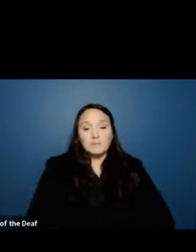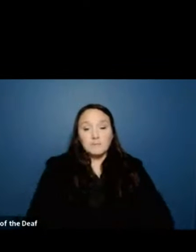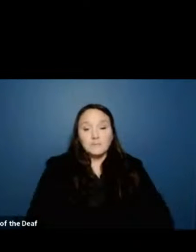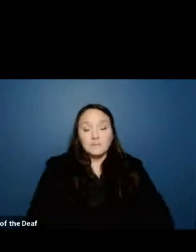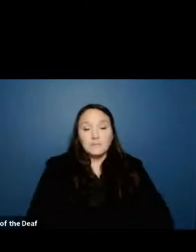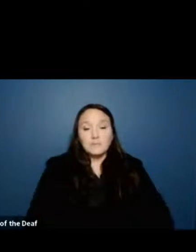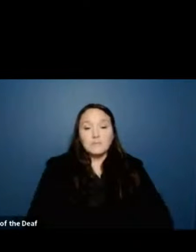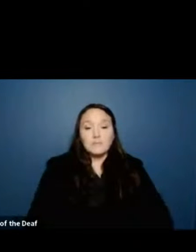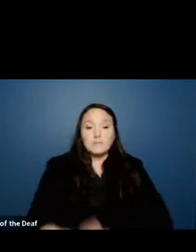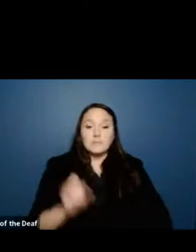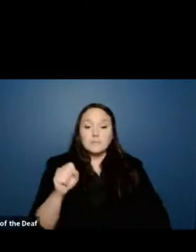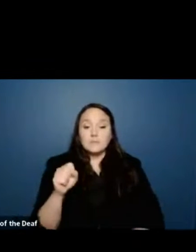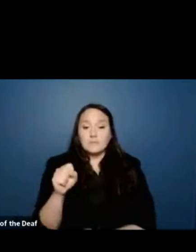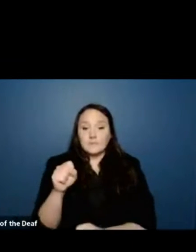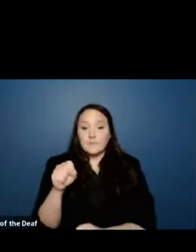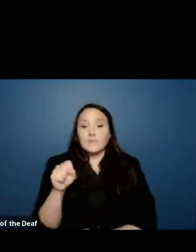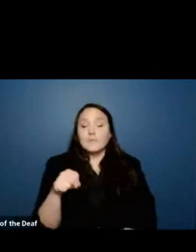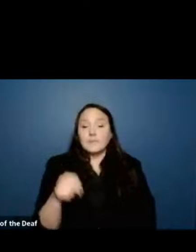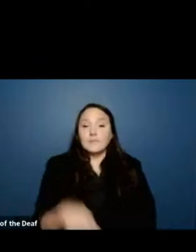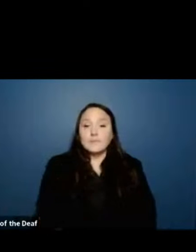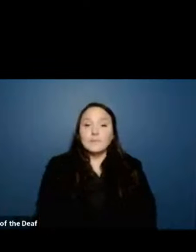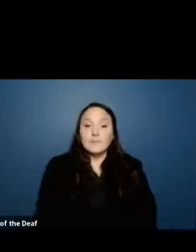And yes, we can do that as well.